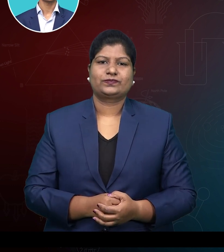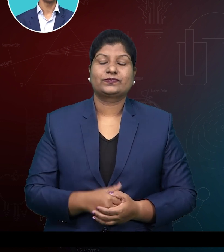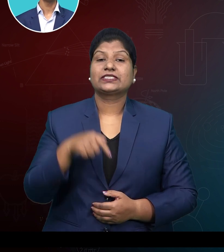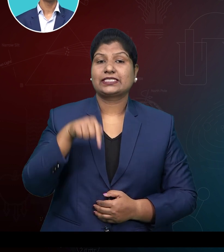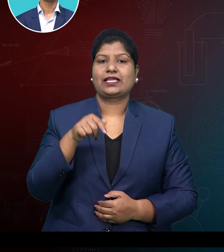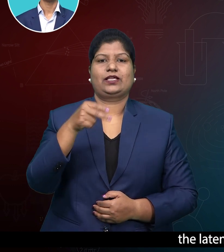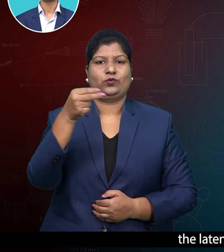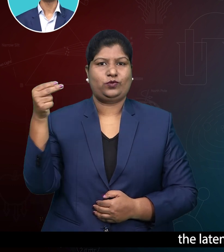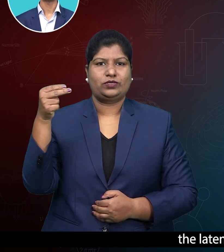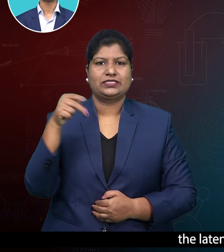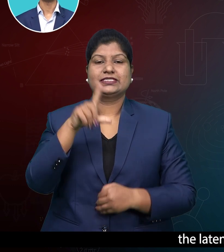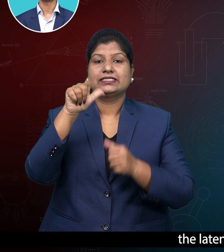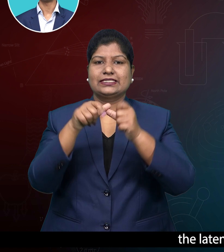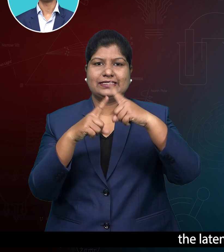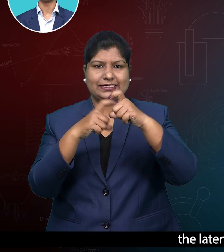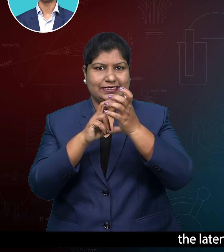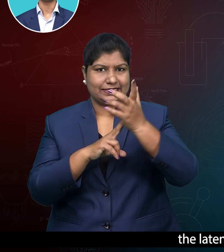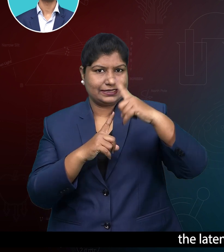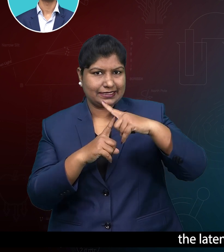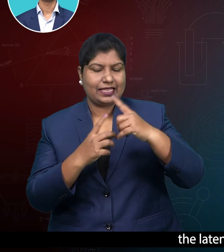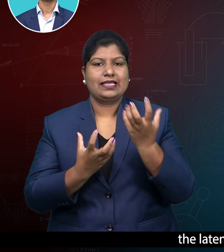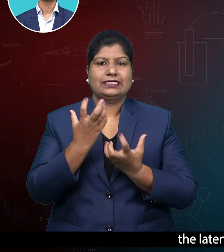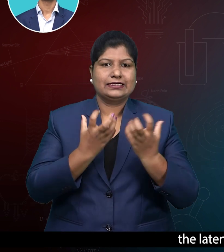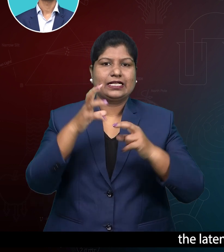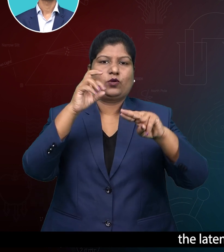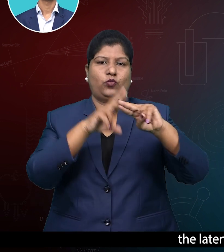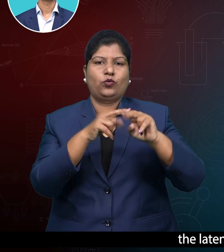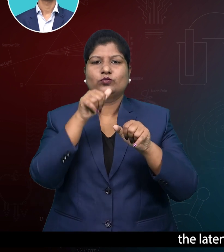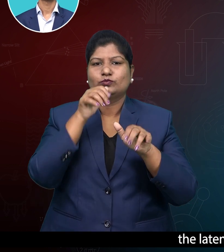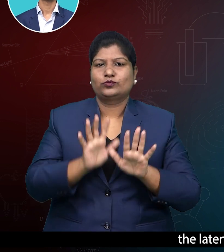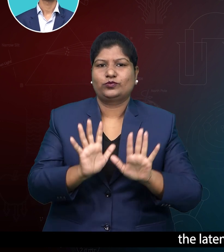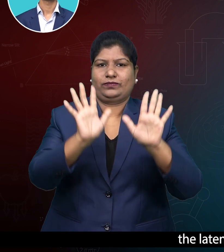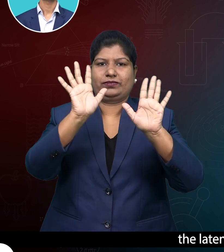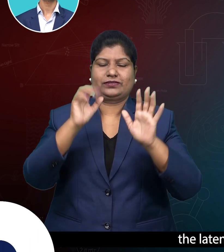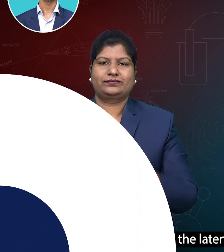This is called the latent heat of vaporization.